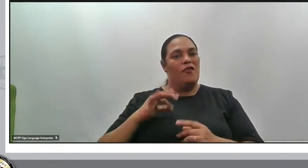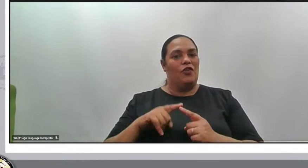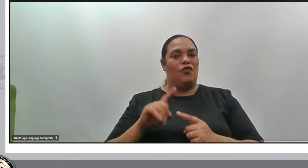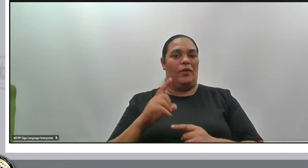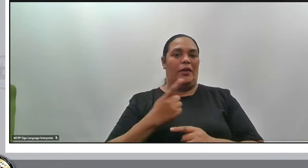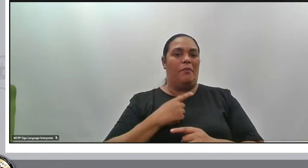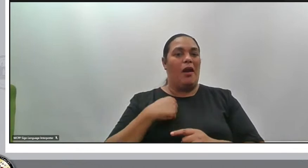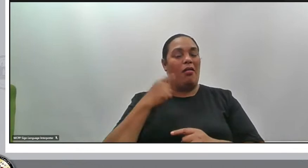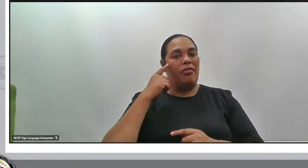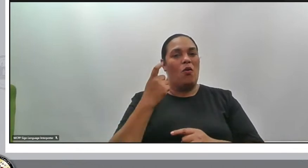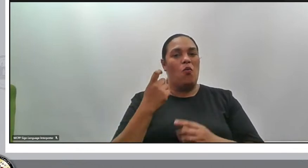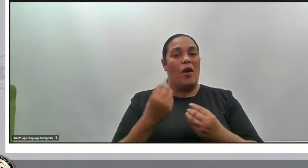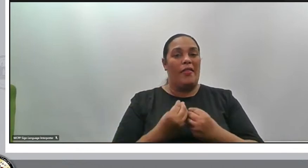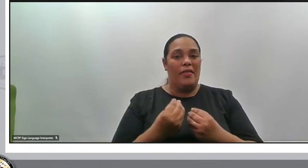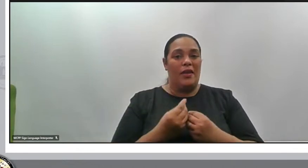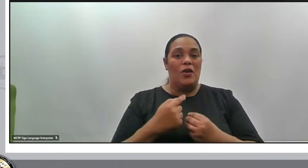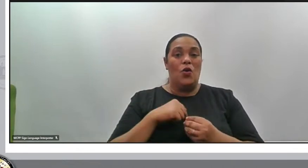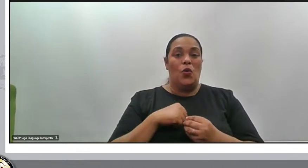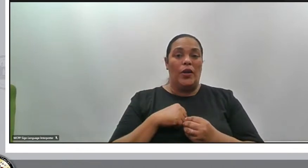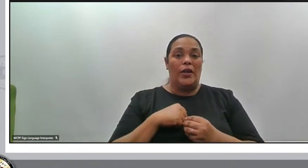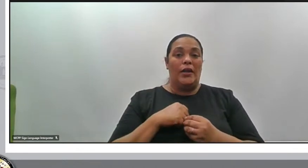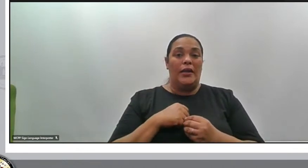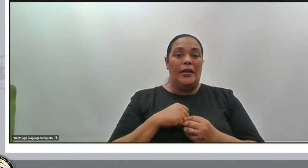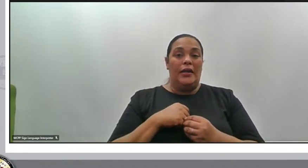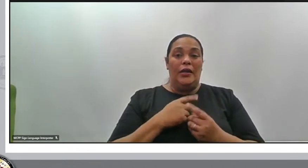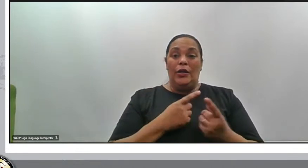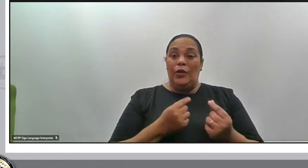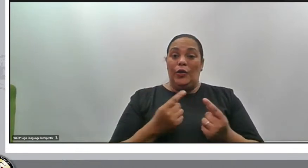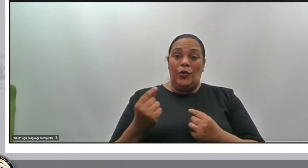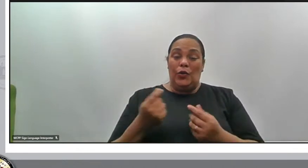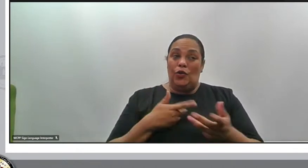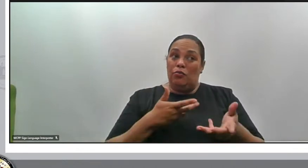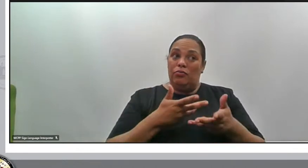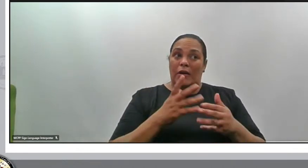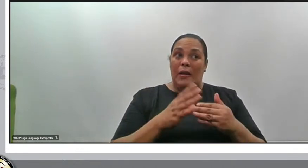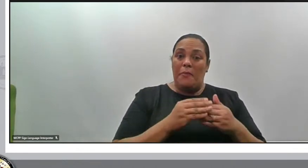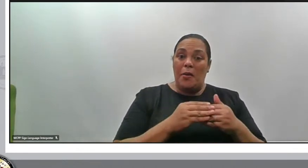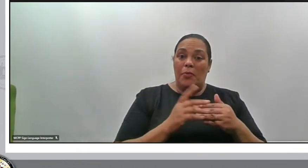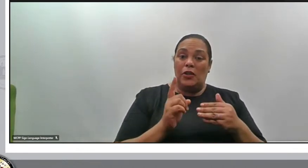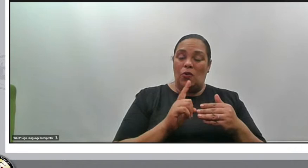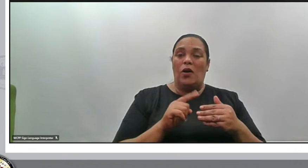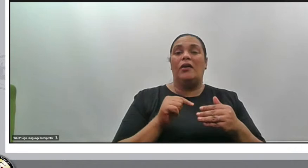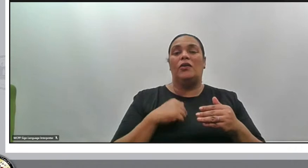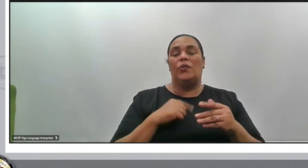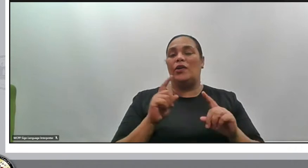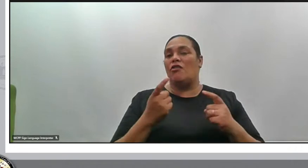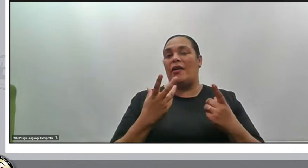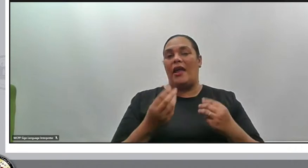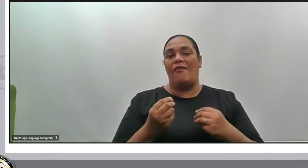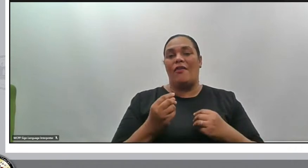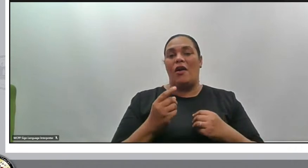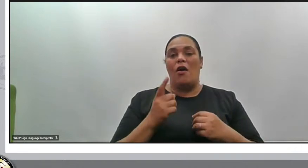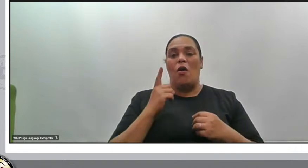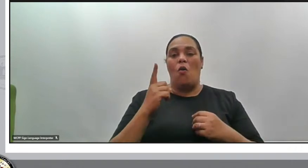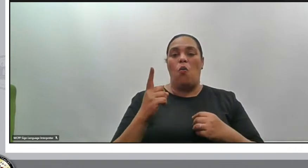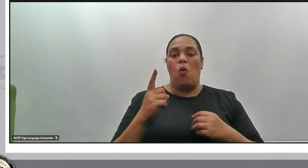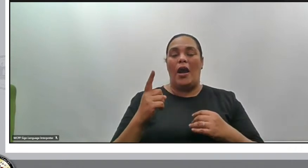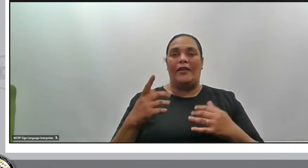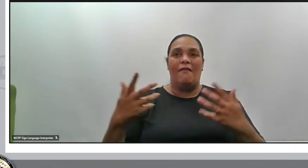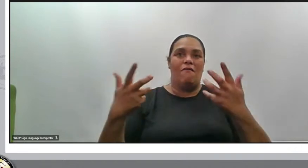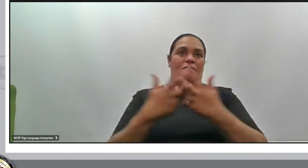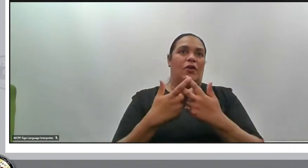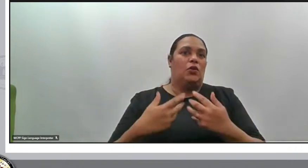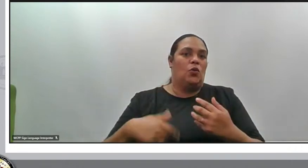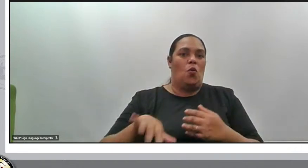one of the things that we have been at pains to speak to members about is the fact that we cannot have a one-size-fits-all